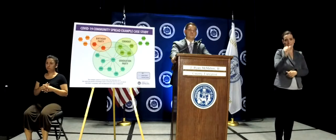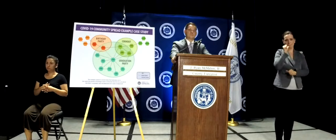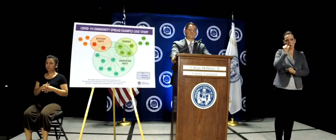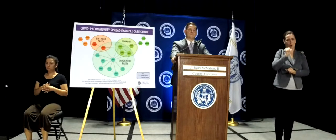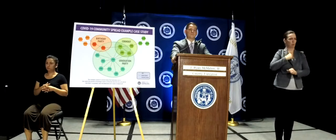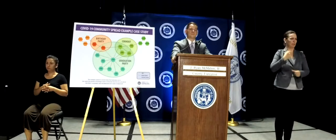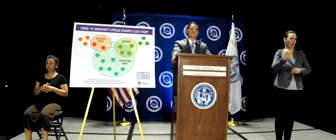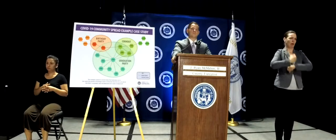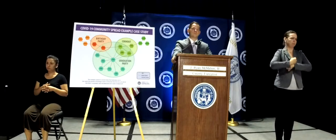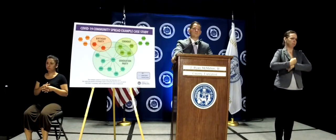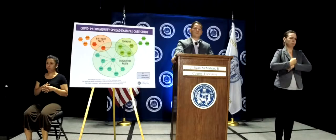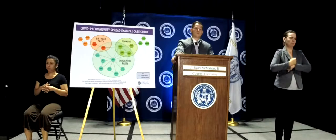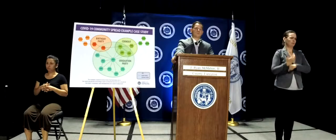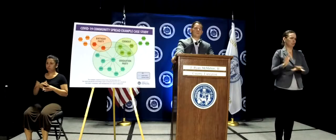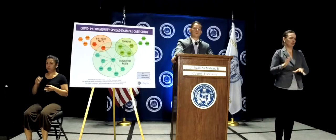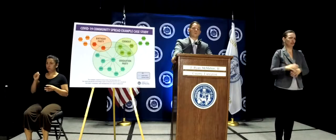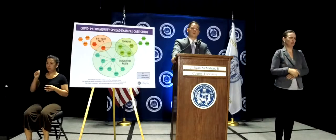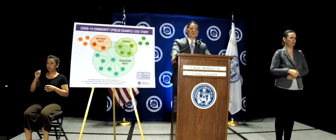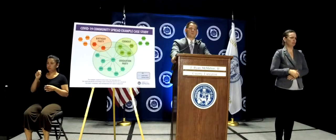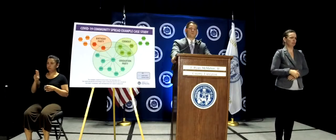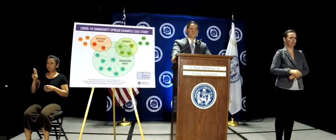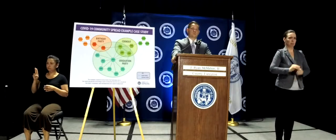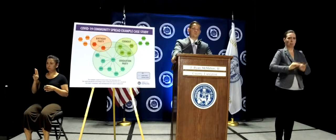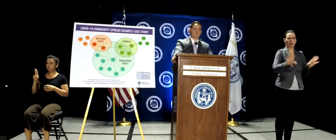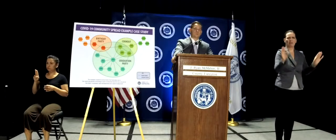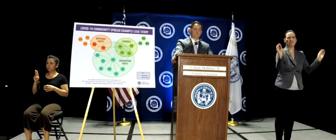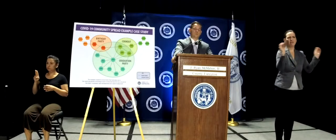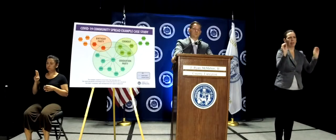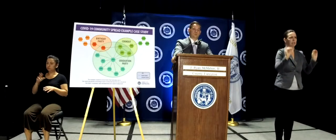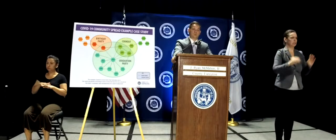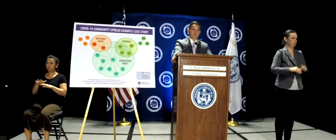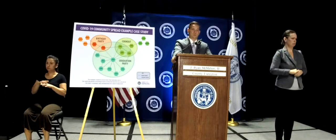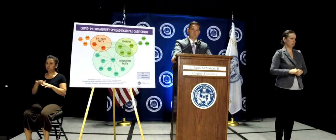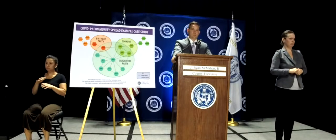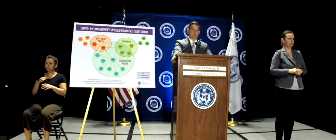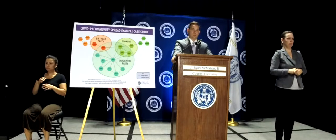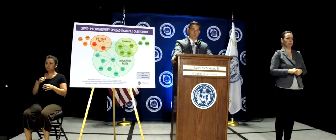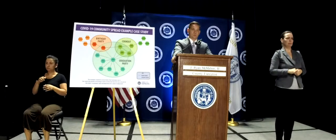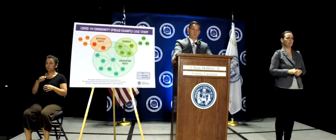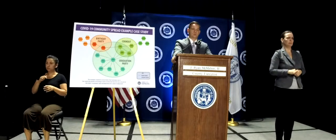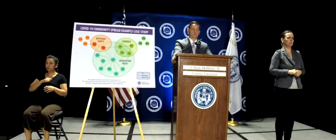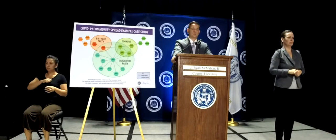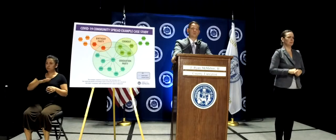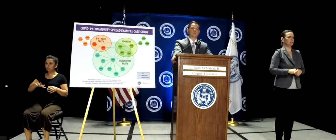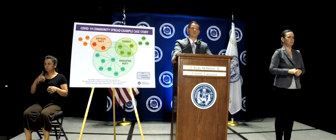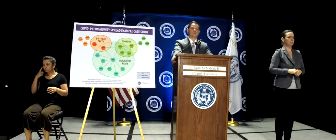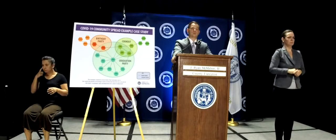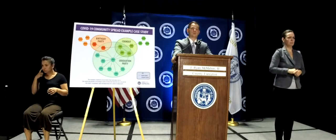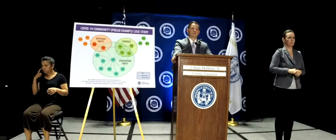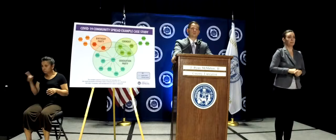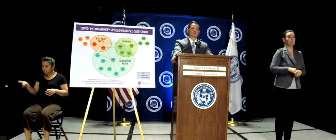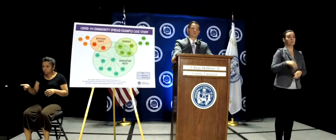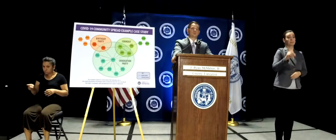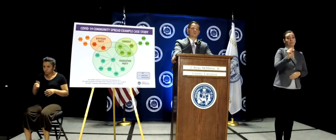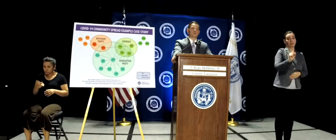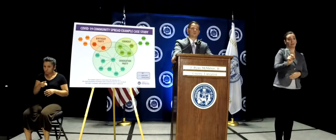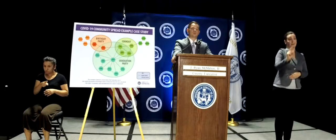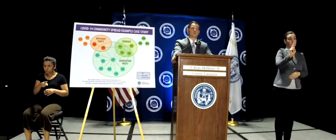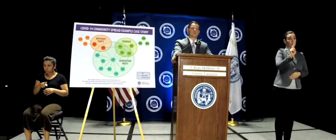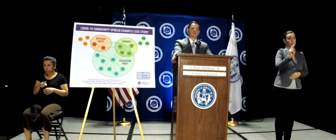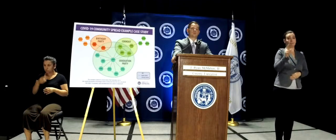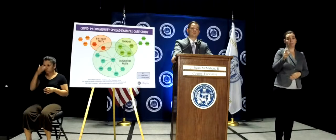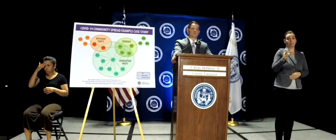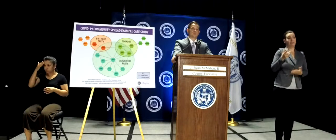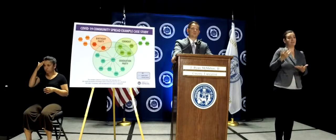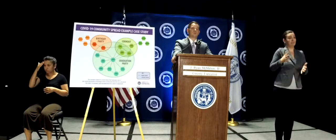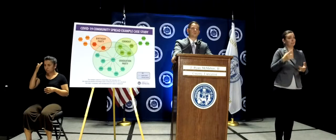Syracuse University says it's going to hire students as contact tracers, 30 to 50. Your health department has